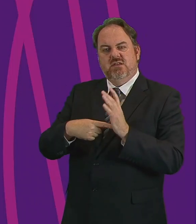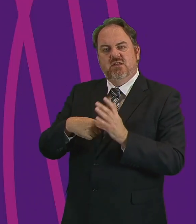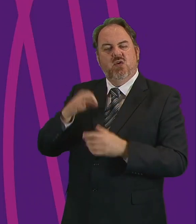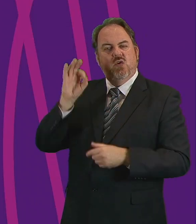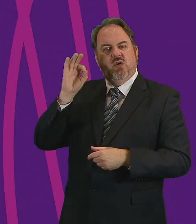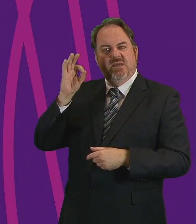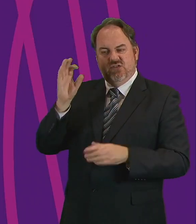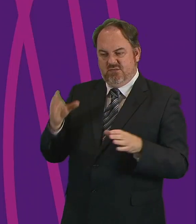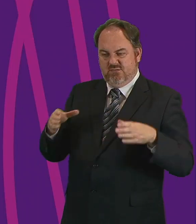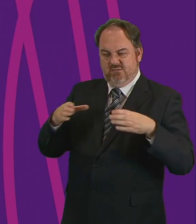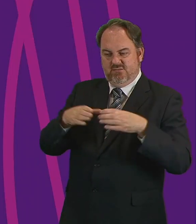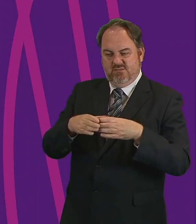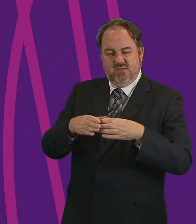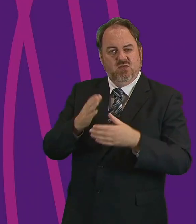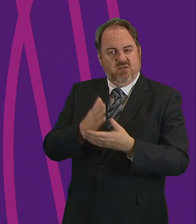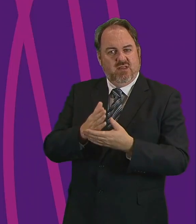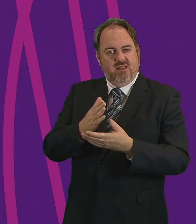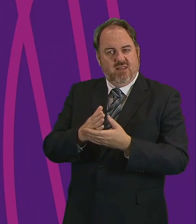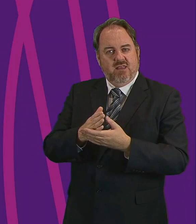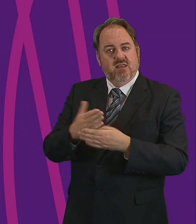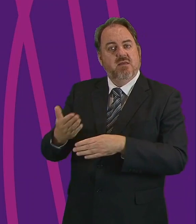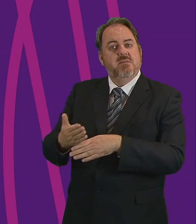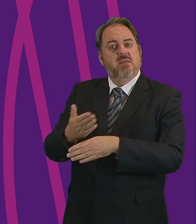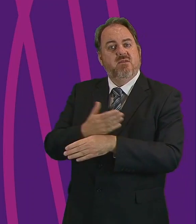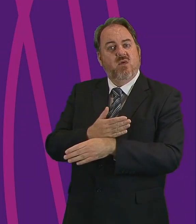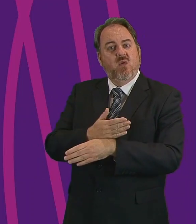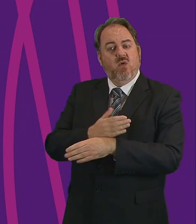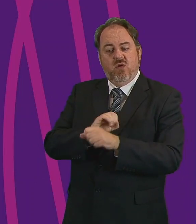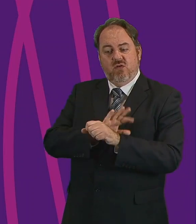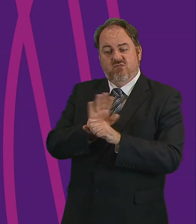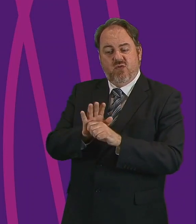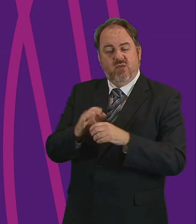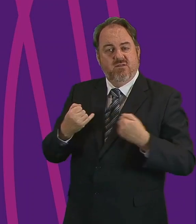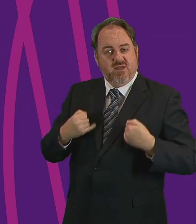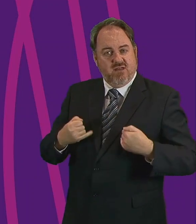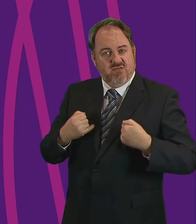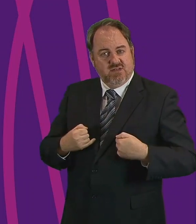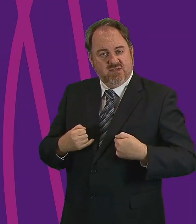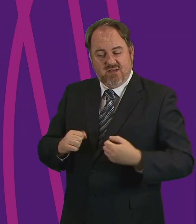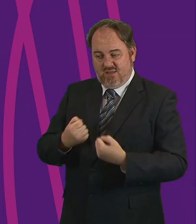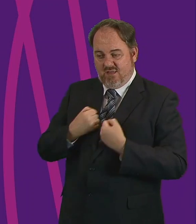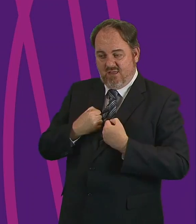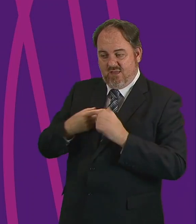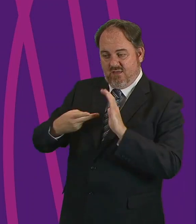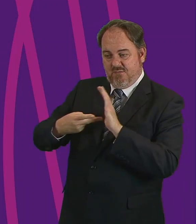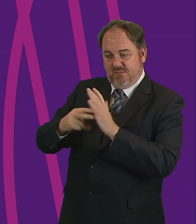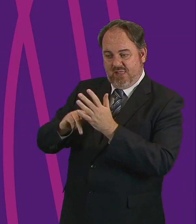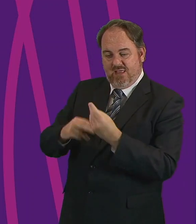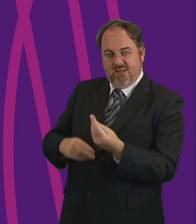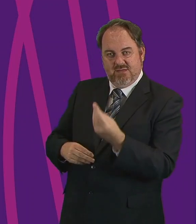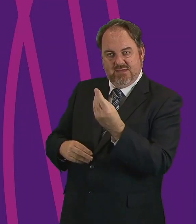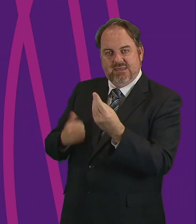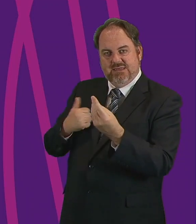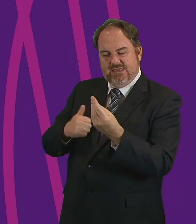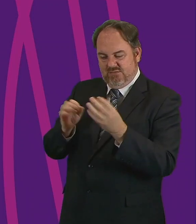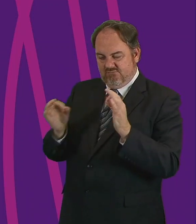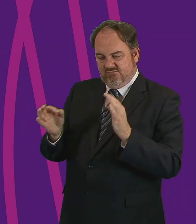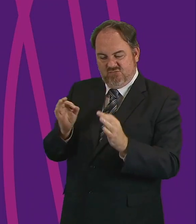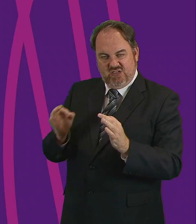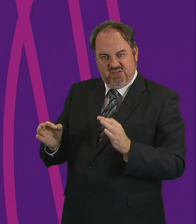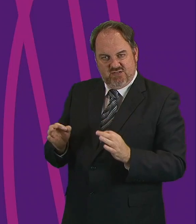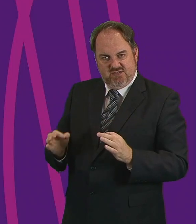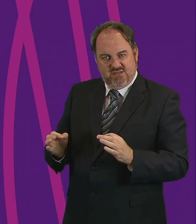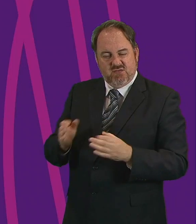here at Holyrood that even before the advent of COVID-19, the framework required reform, particularly with regard to the borrowing